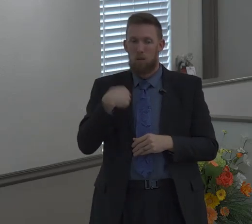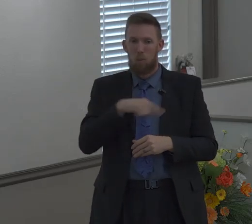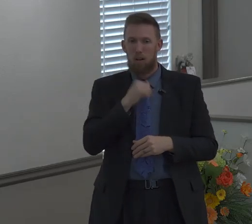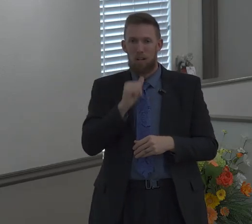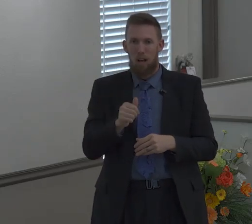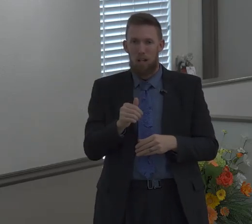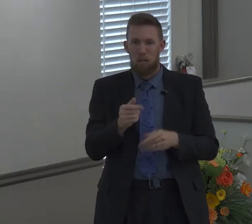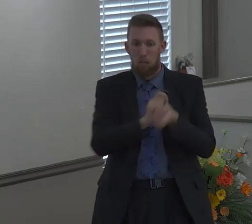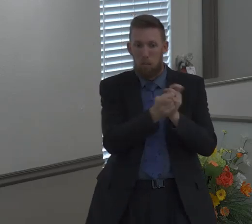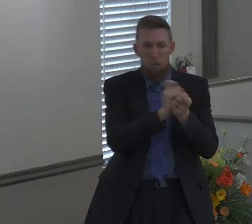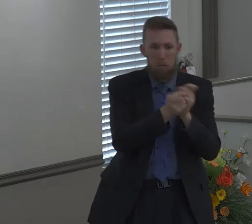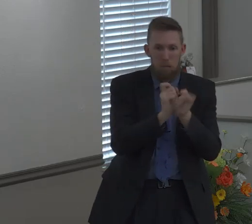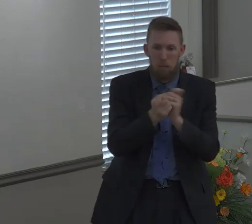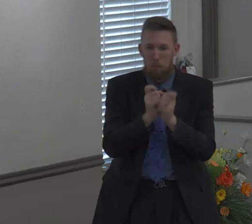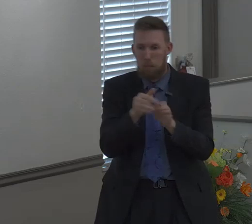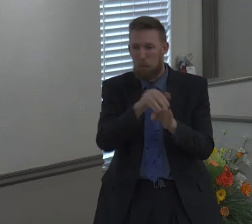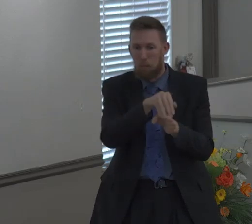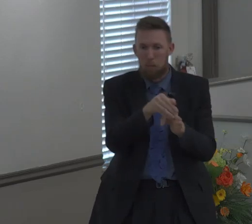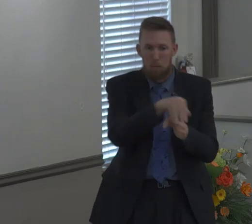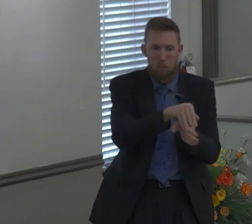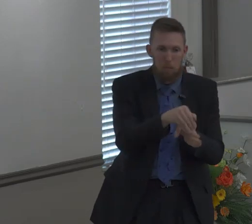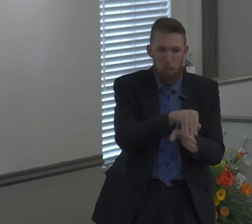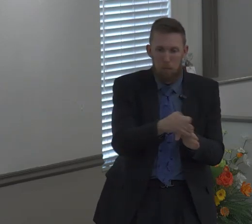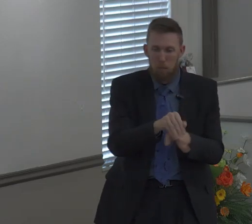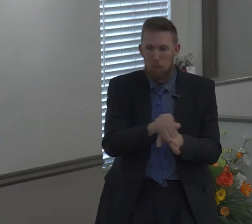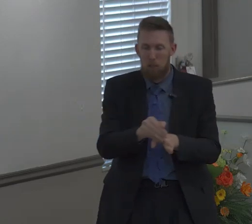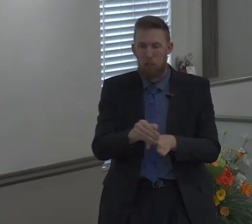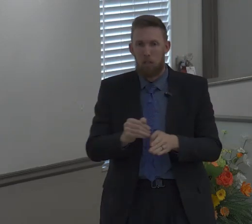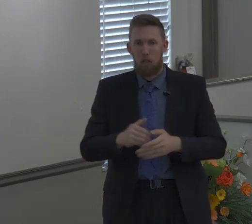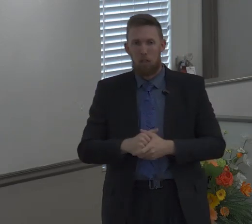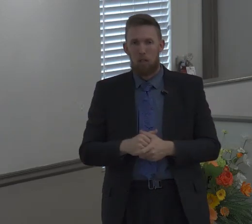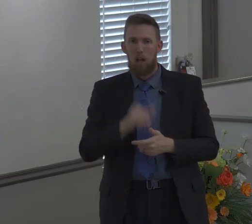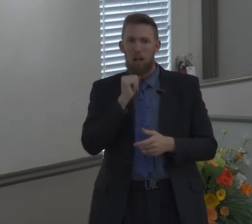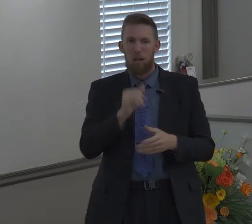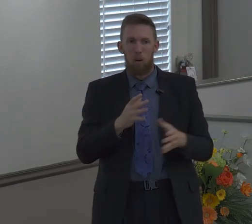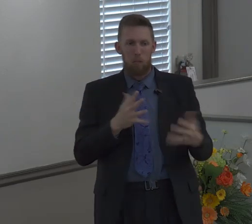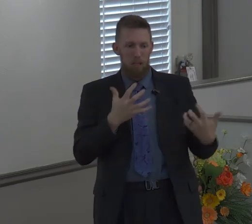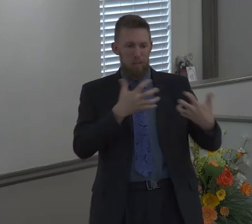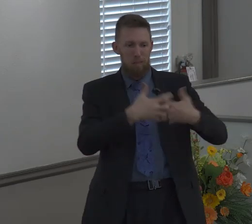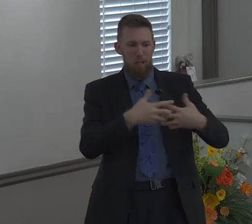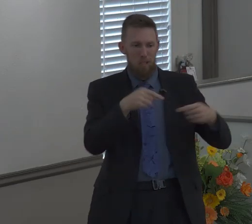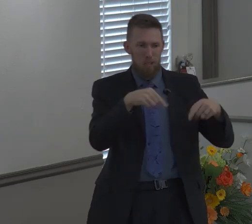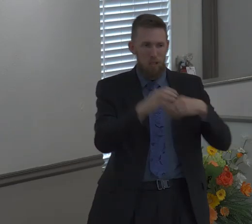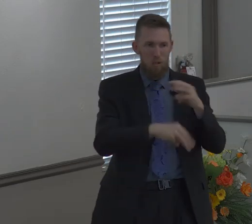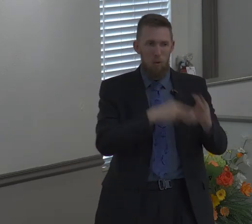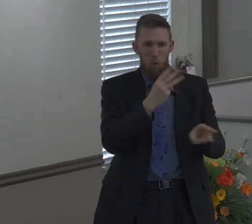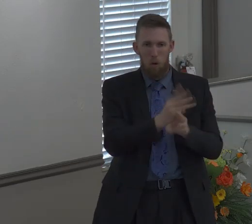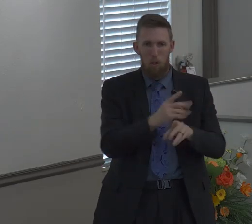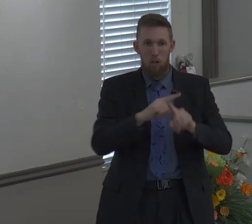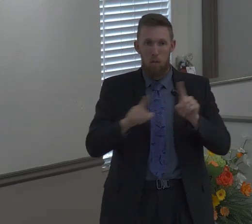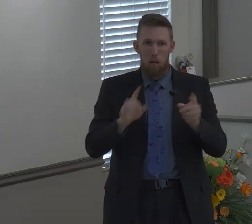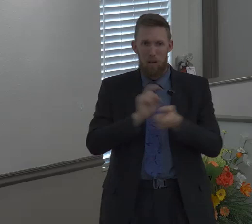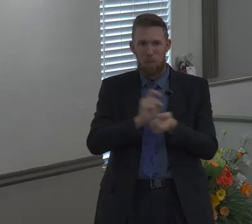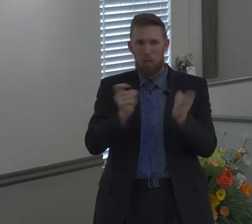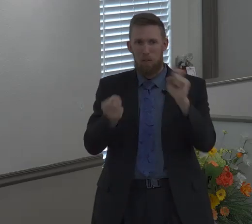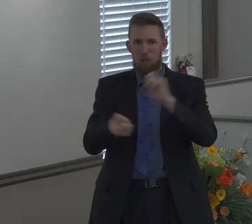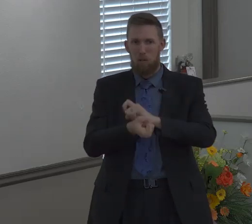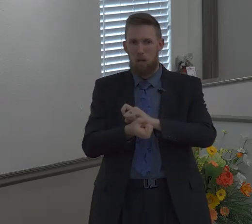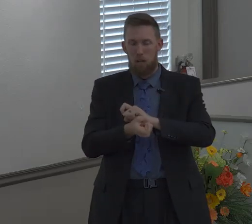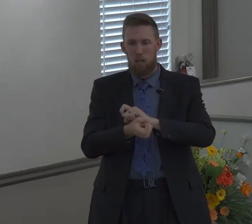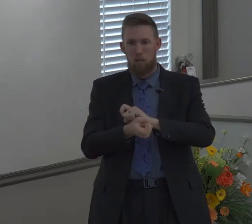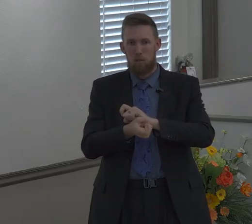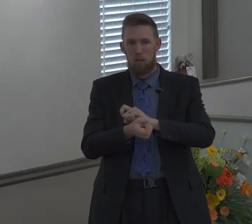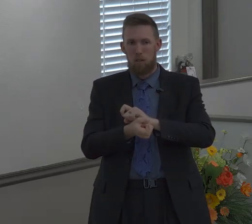God says we're not to be given to change. Romans chapter 12, verse 2. And be not conformed to this world, but be